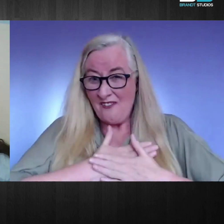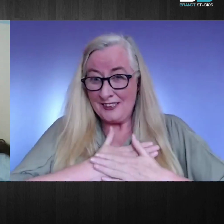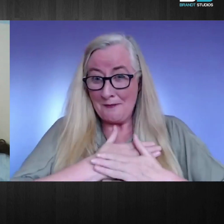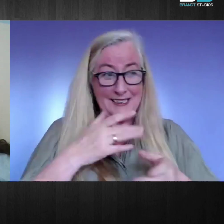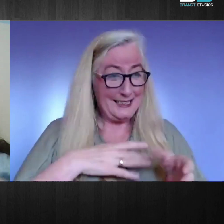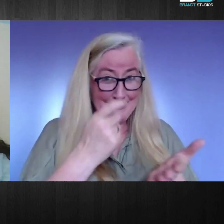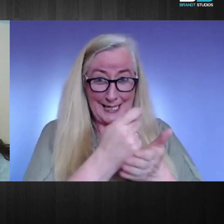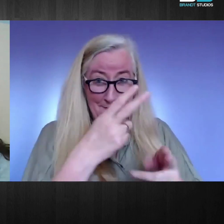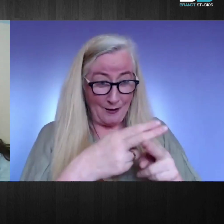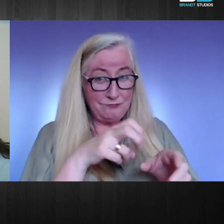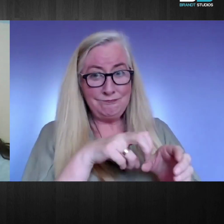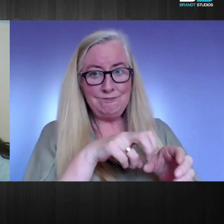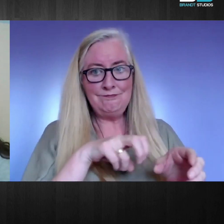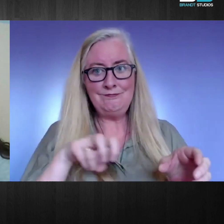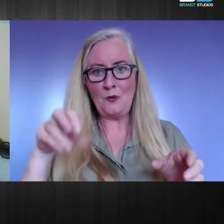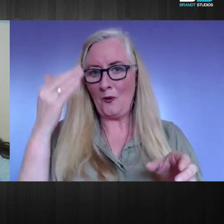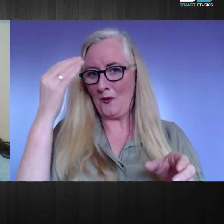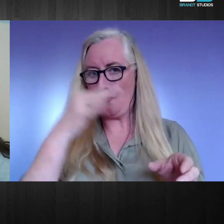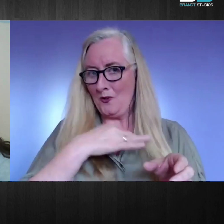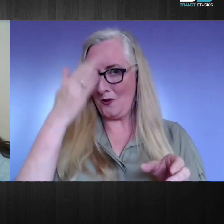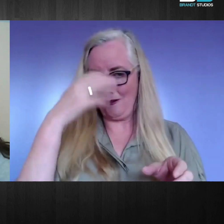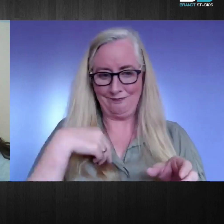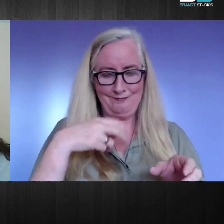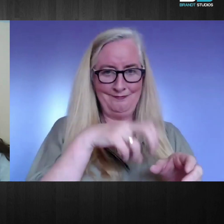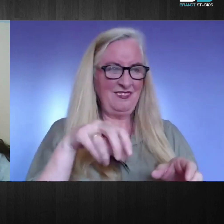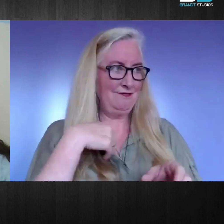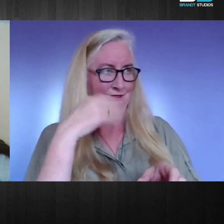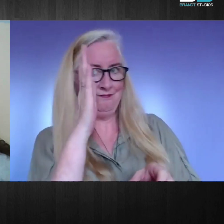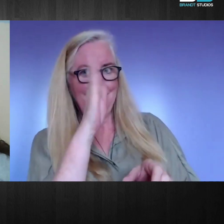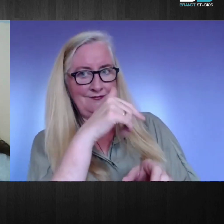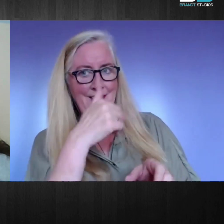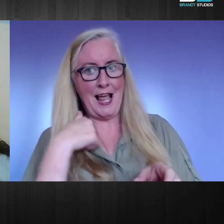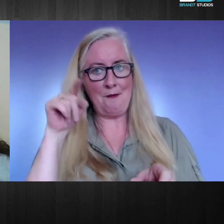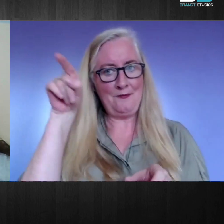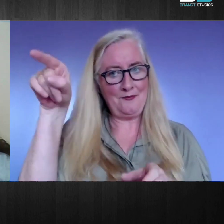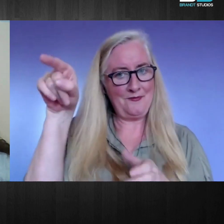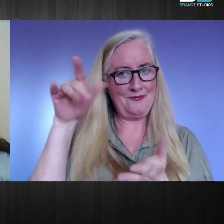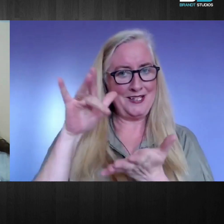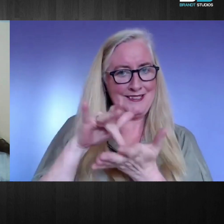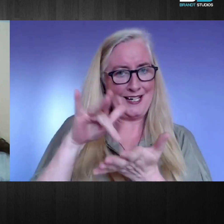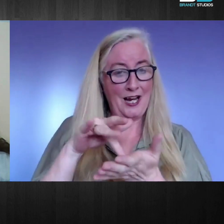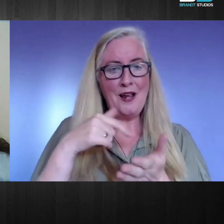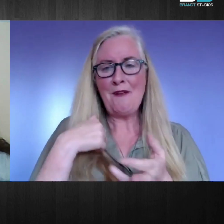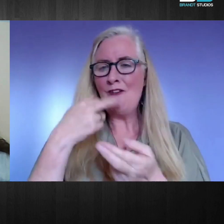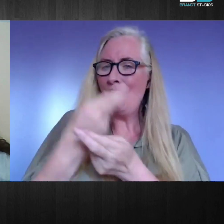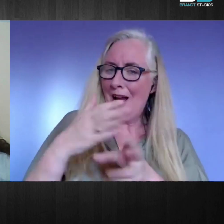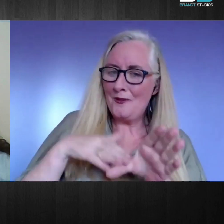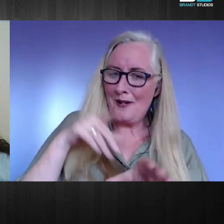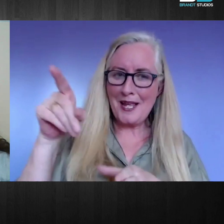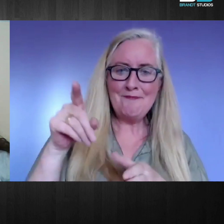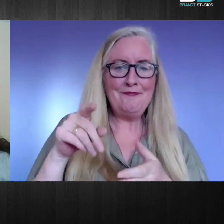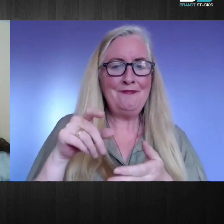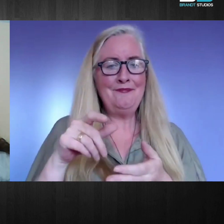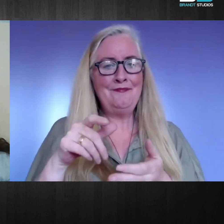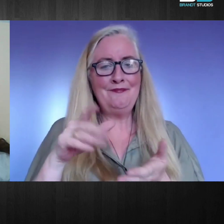I'm tired of you guys. I can go to the Foreign Center and just relax with them and record songs. And sometimes you don't even need to record songs. There's